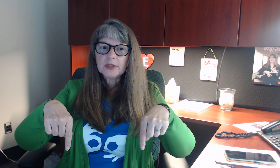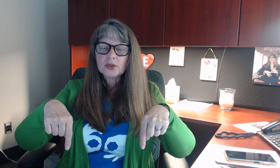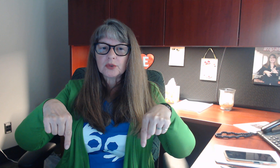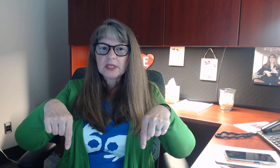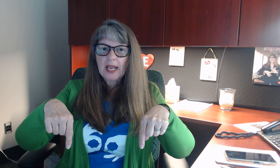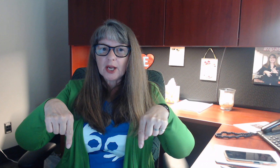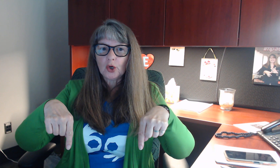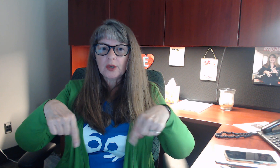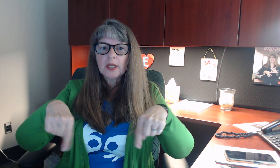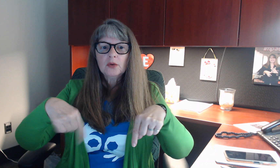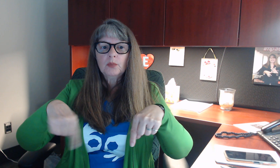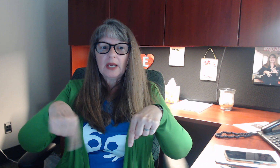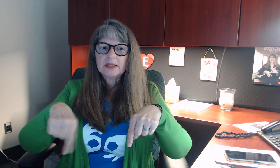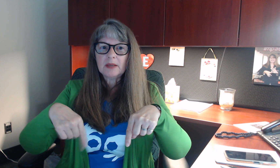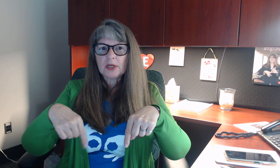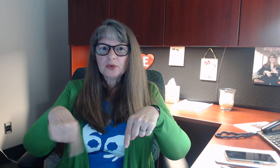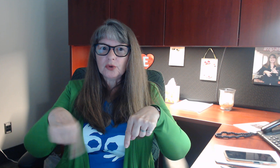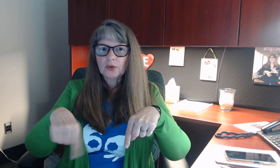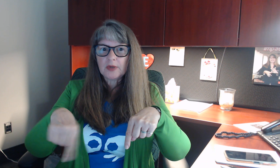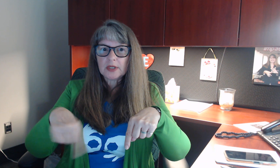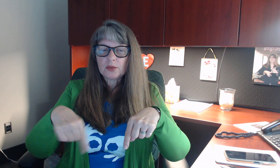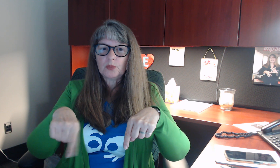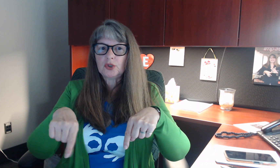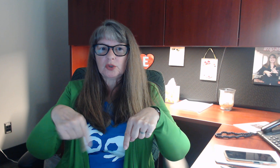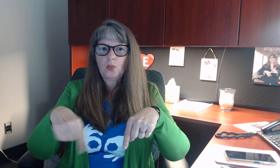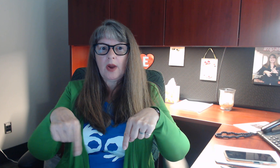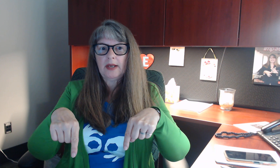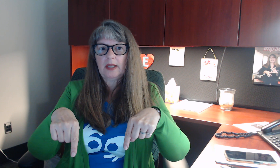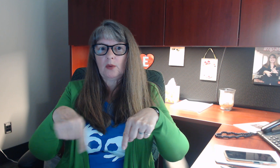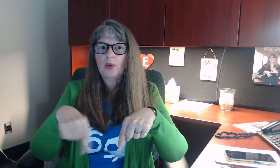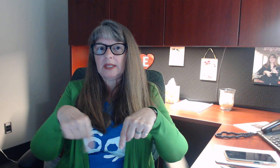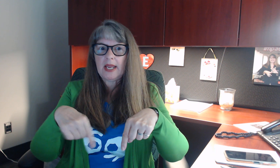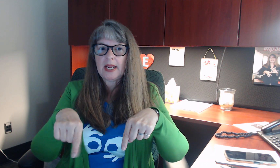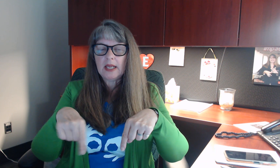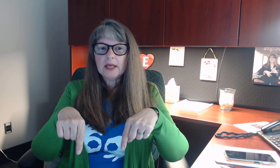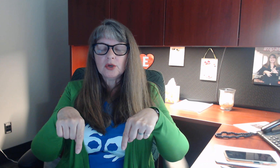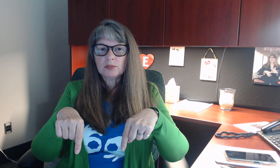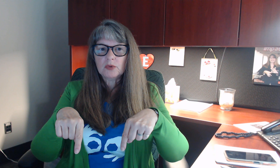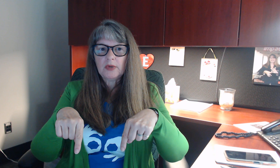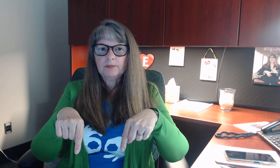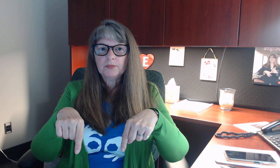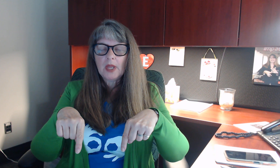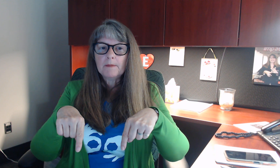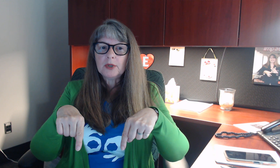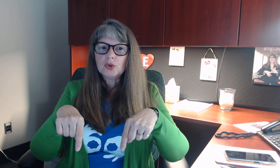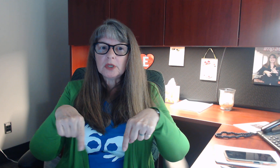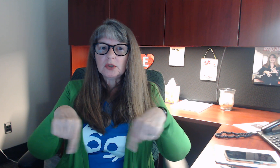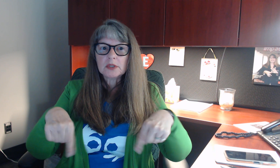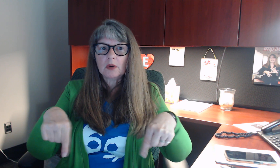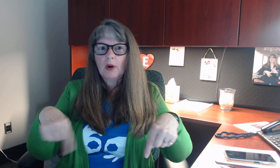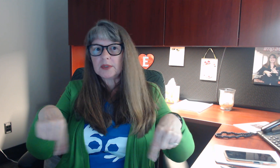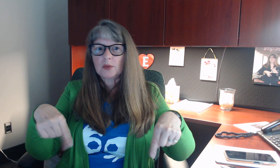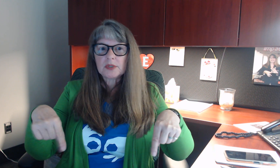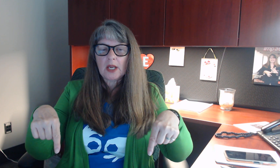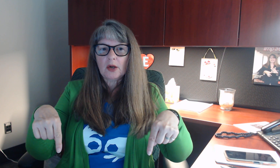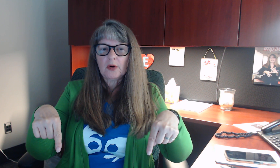or scared. Sometimes I'll do nervous with just one, like one leg is moving. But you can do this, oh, I was so scared.